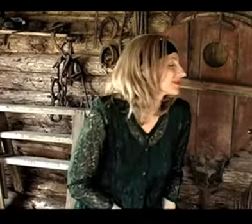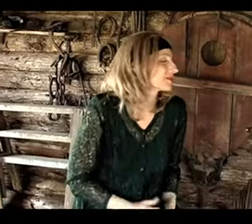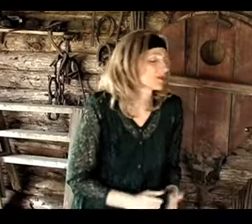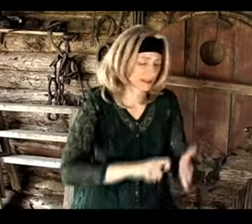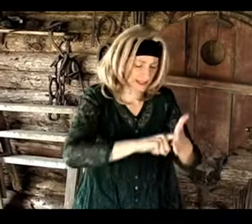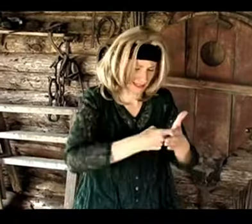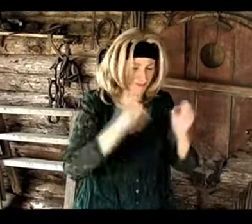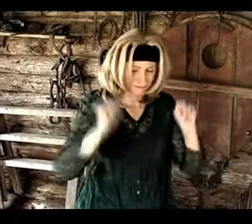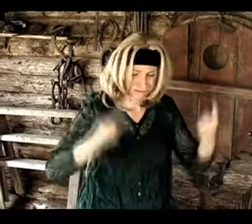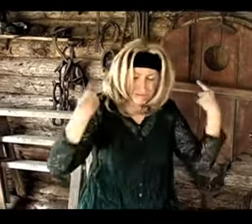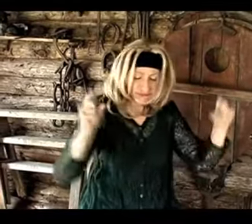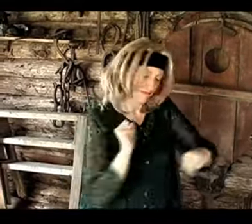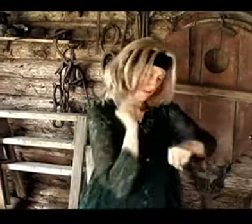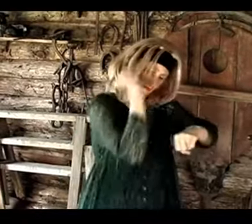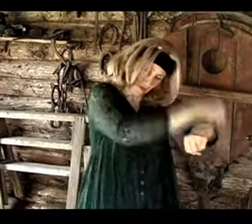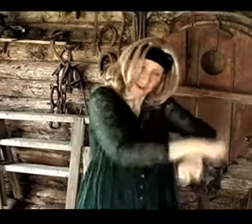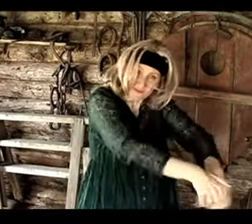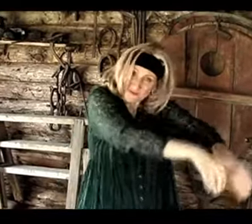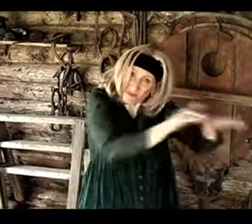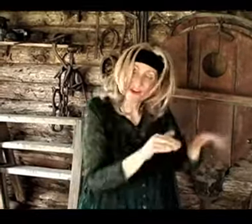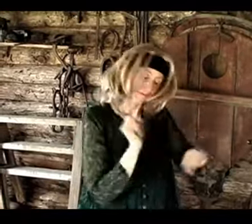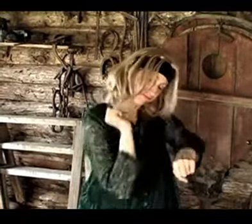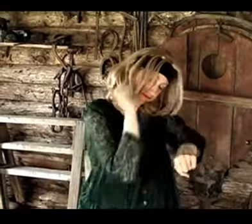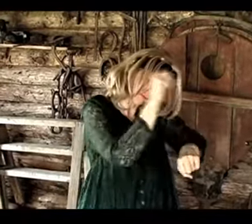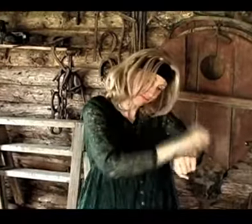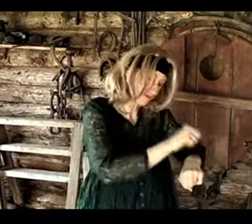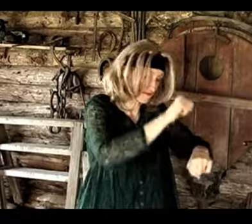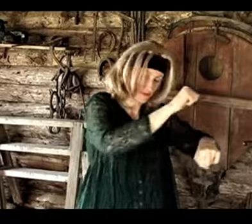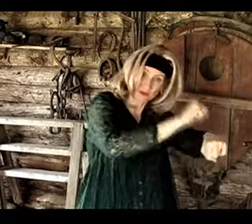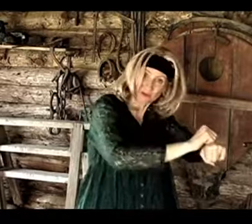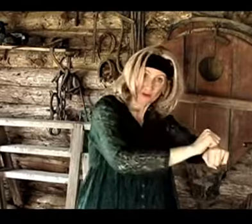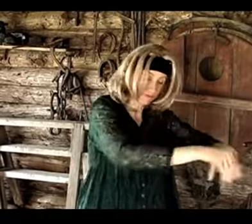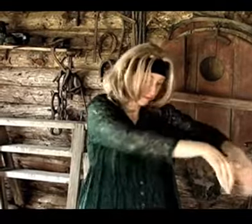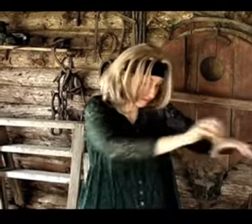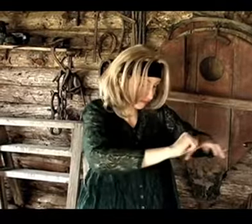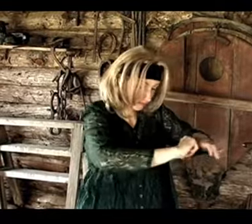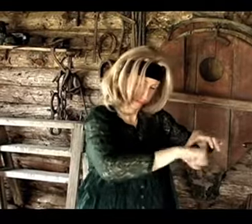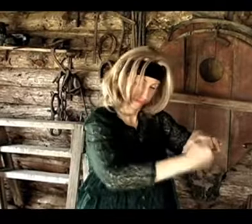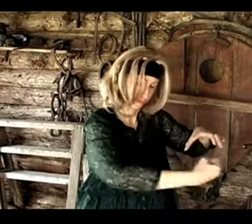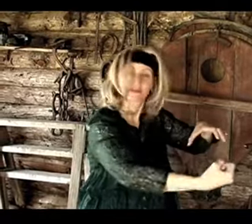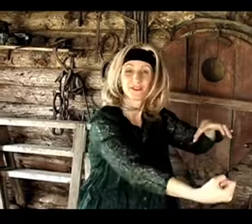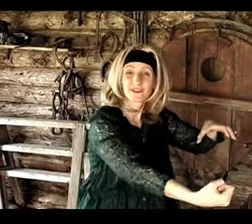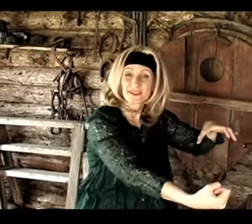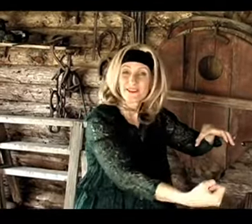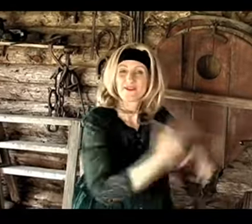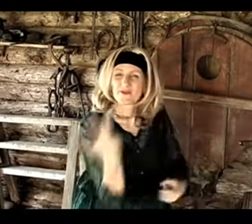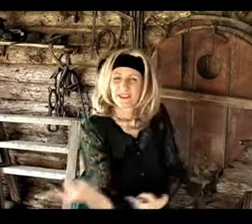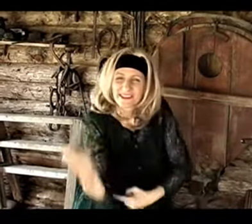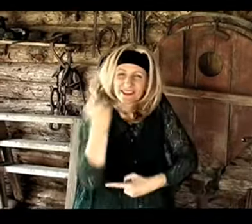with the keys to the grave in his hand. The stone rolled back in